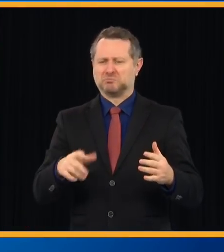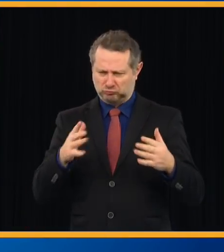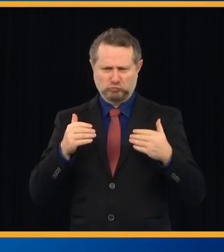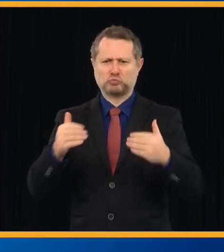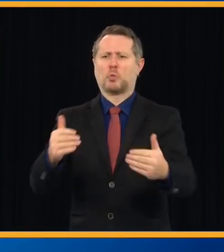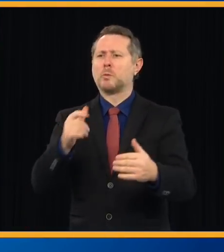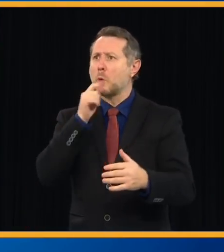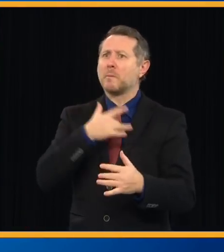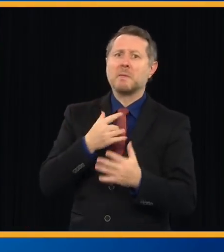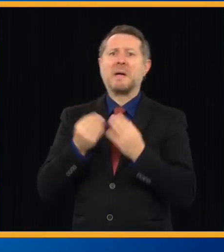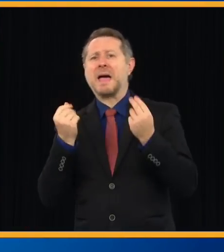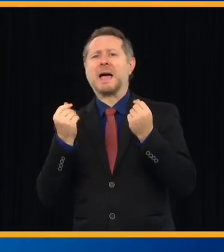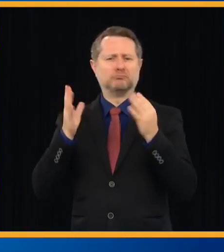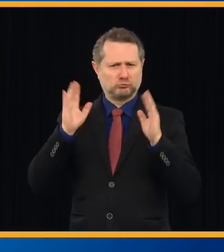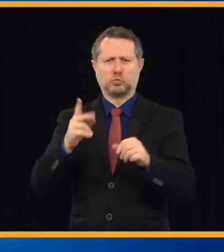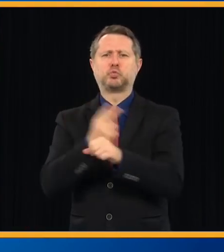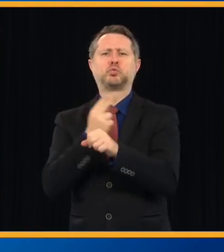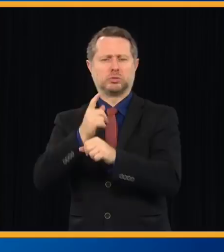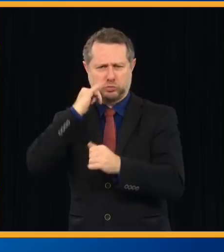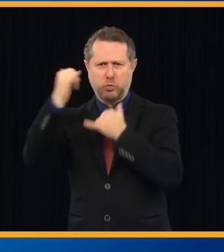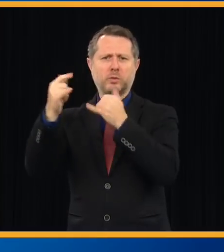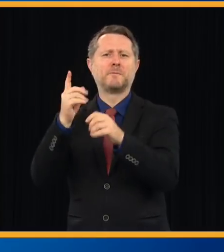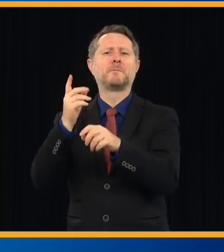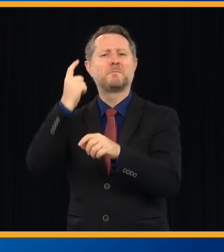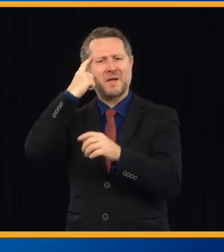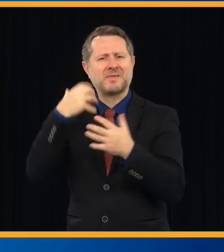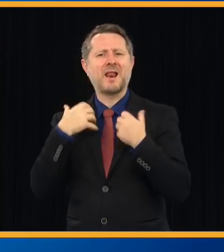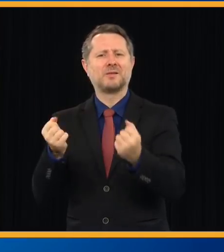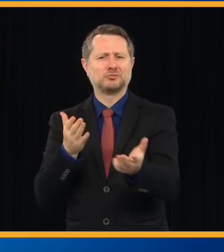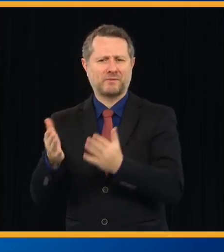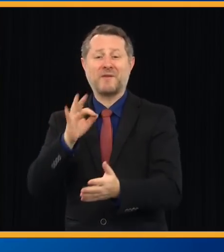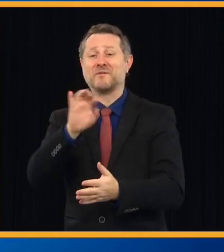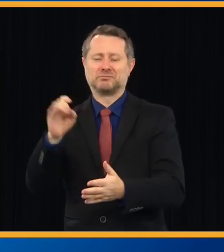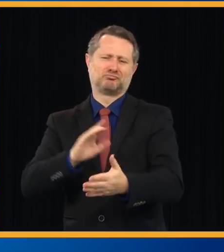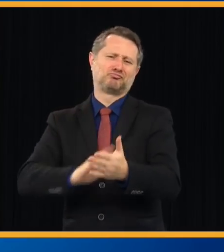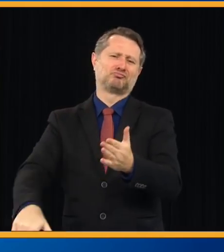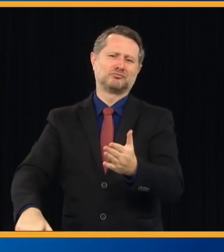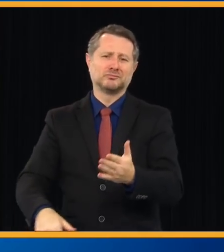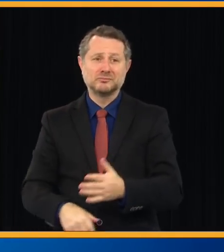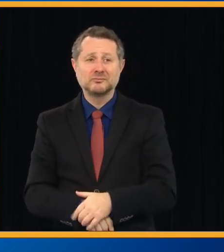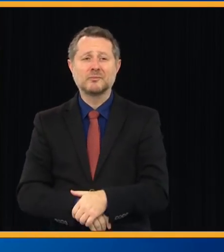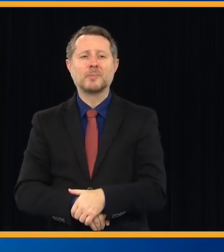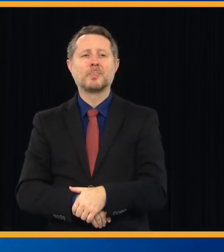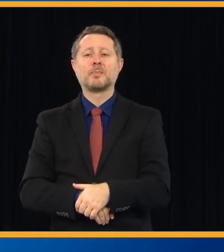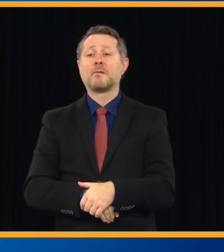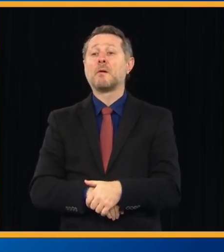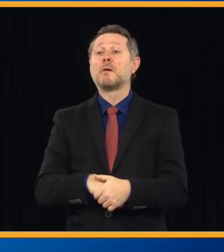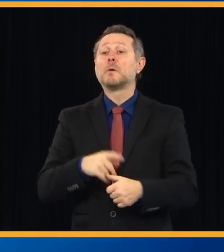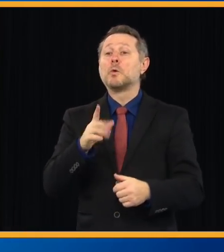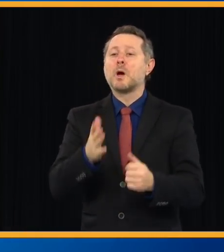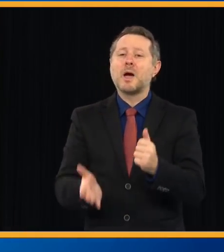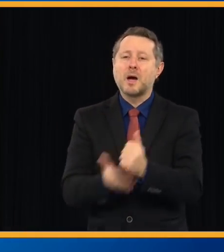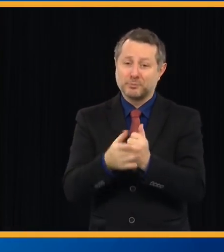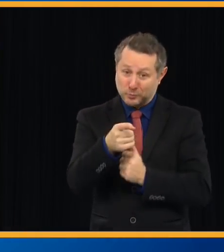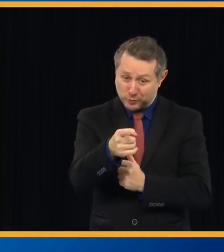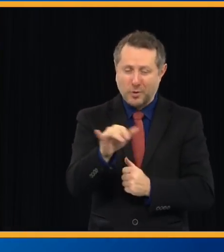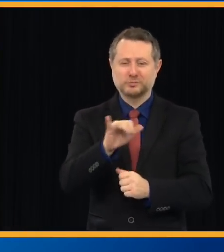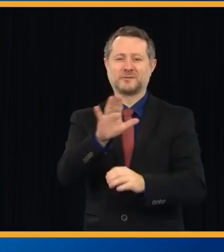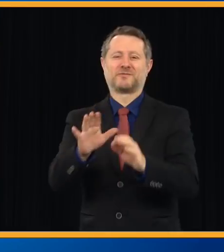help that you need. It's even if it's even in the best interest of your family. Last